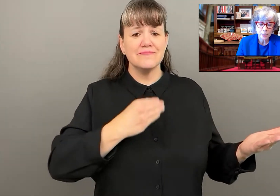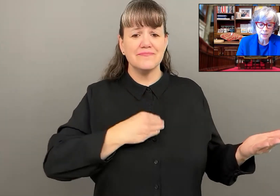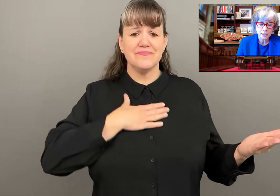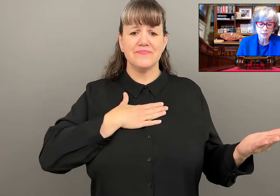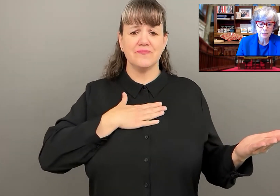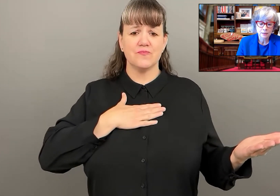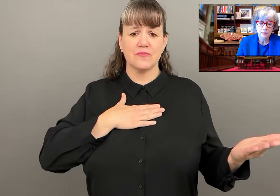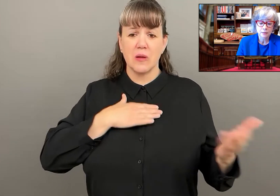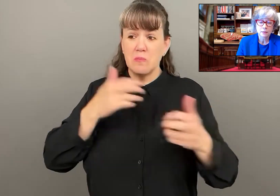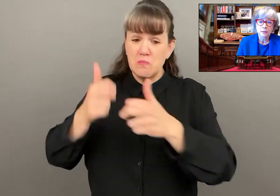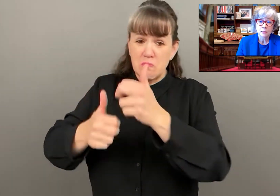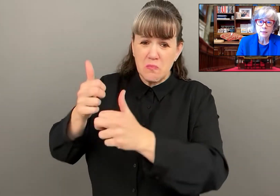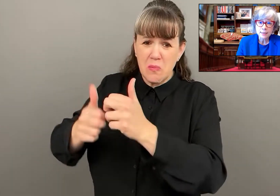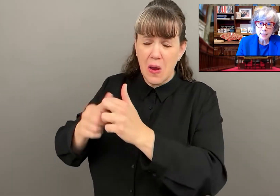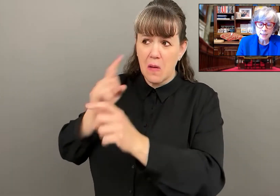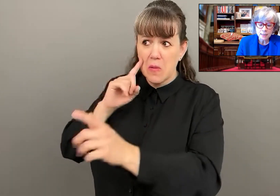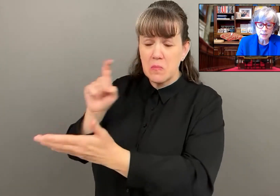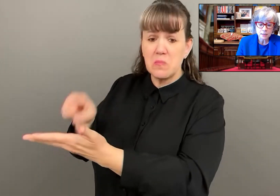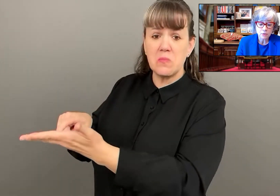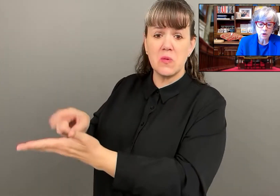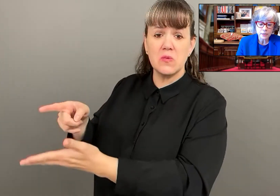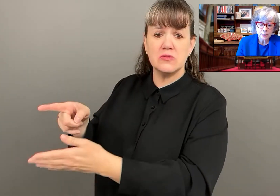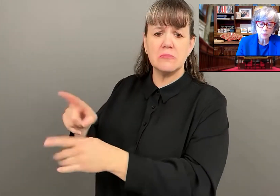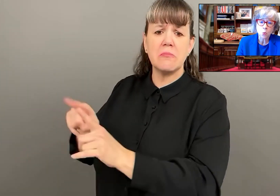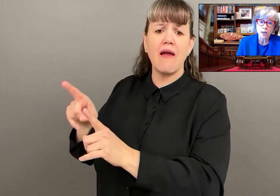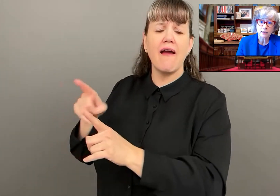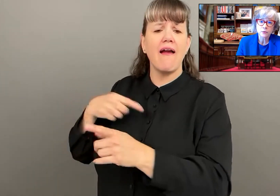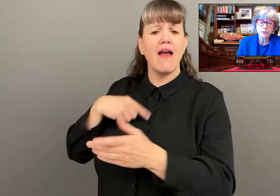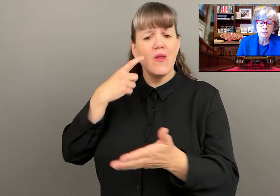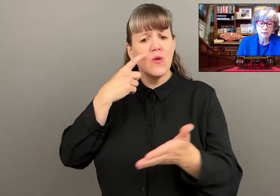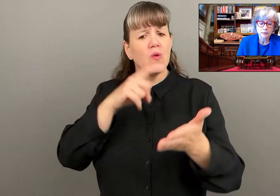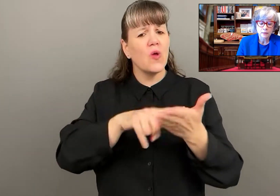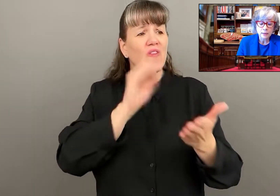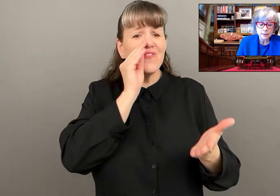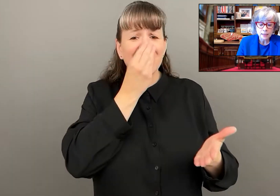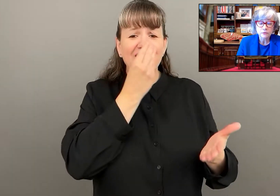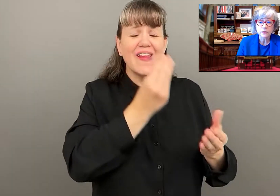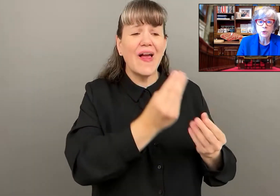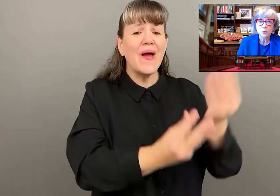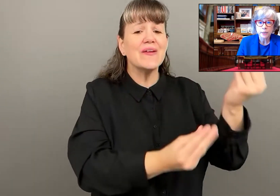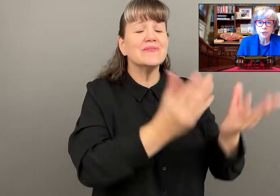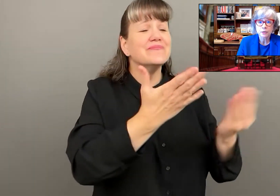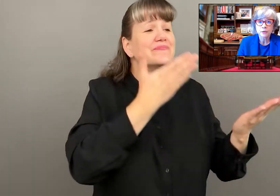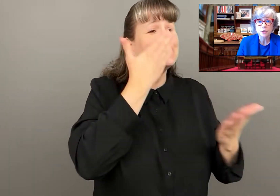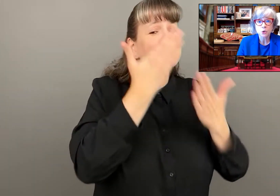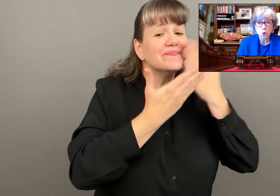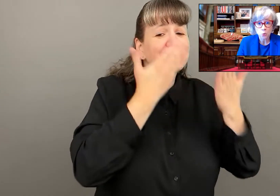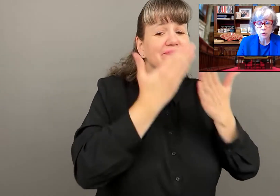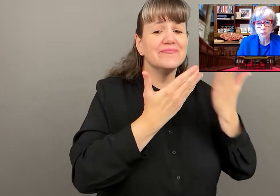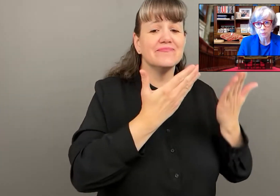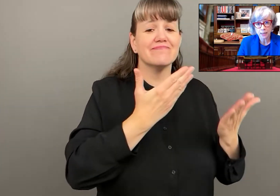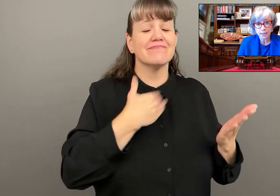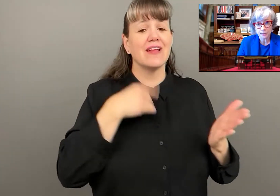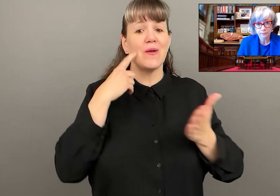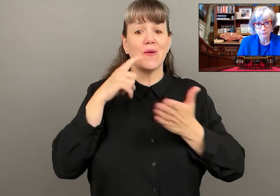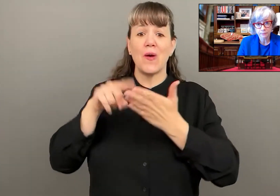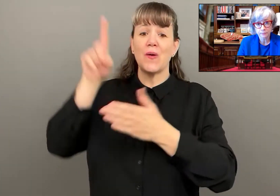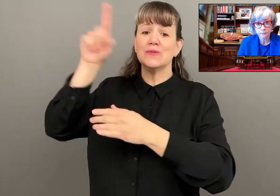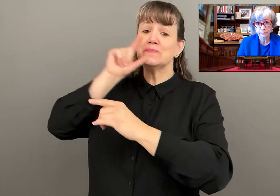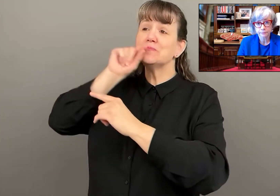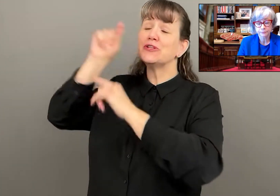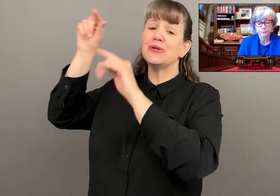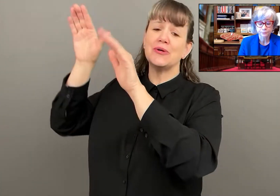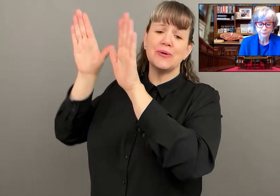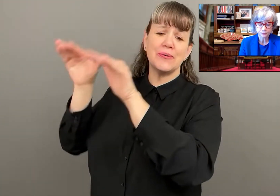in the wind, the sea geese on the steep waves, a love to which there is no reply.